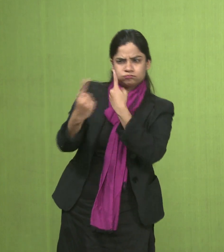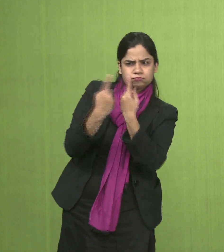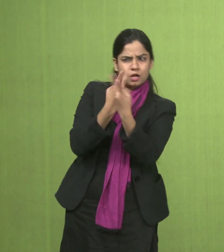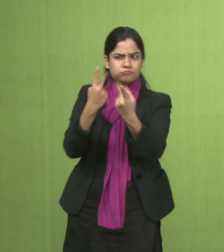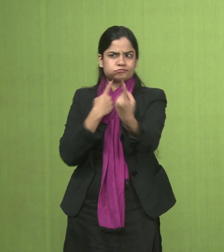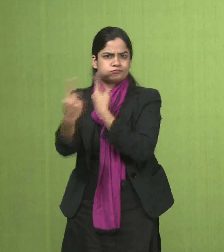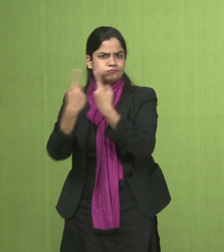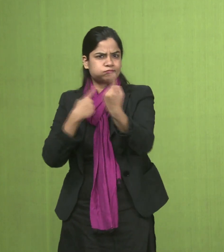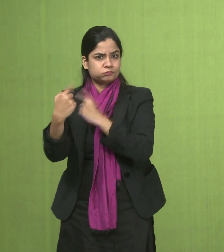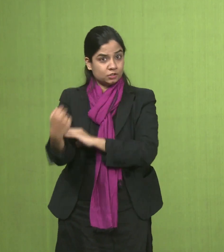communicate.